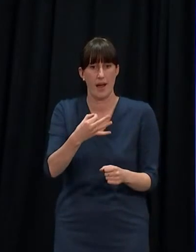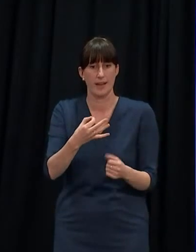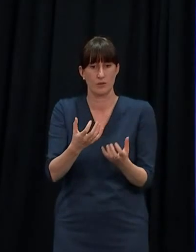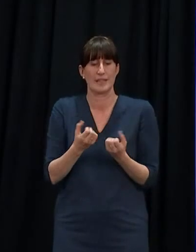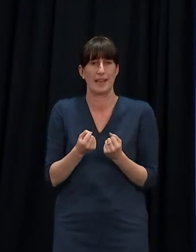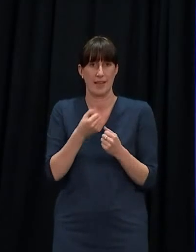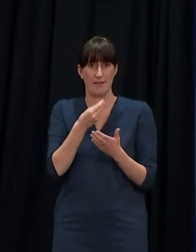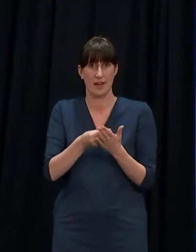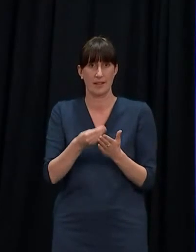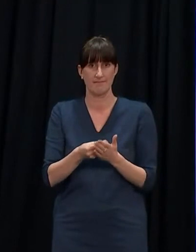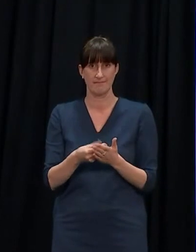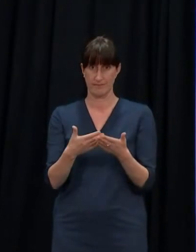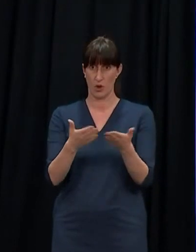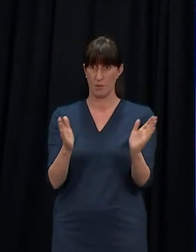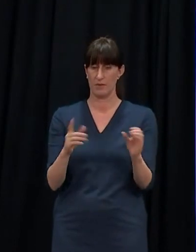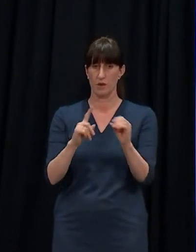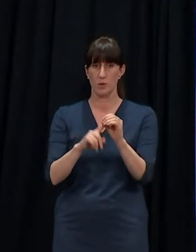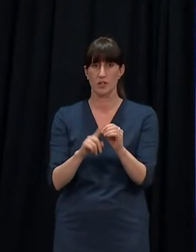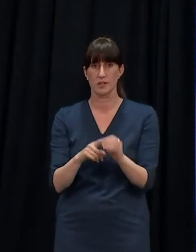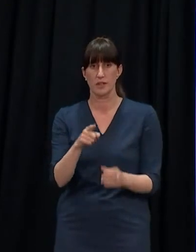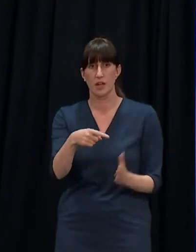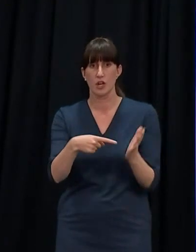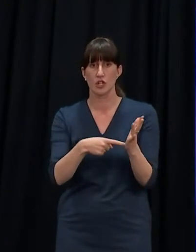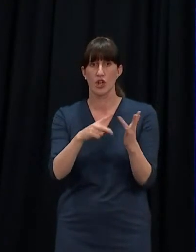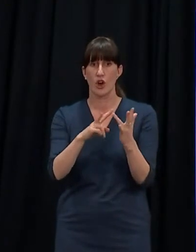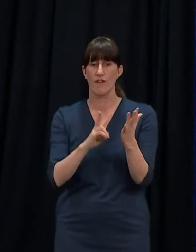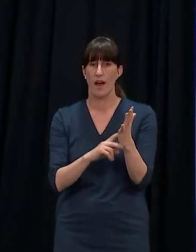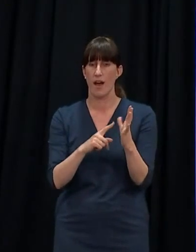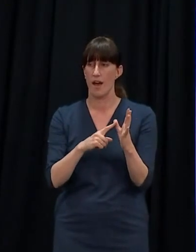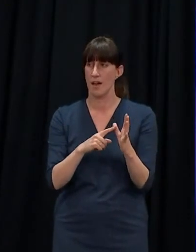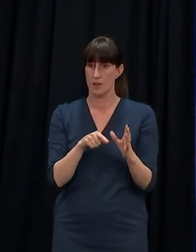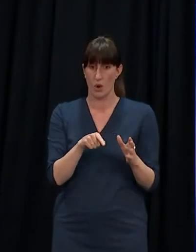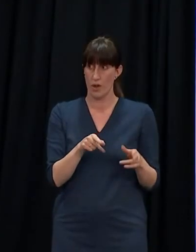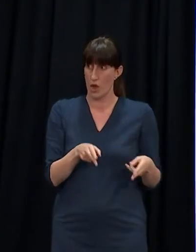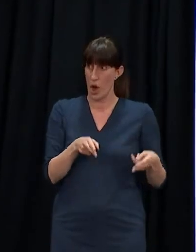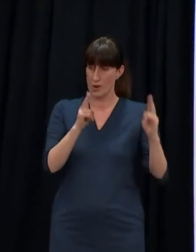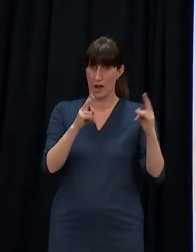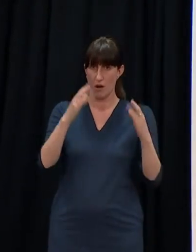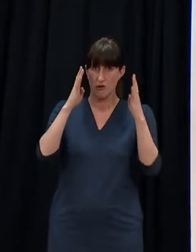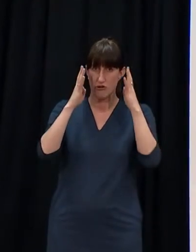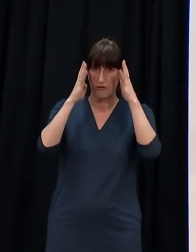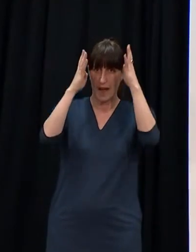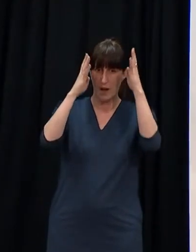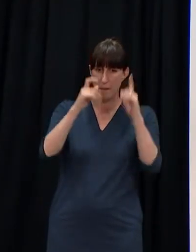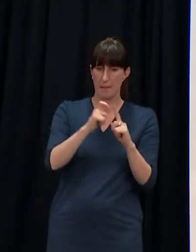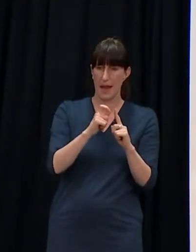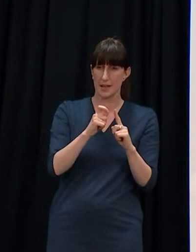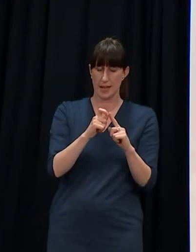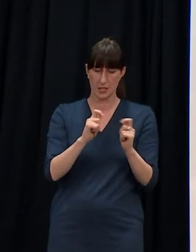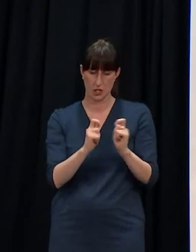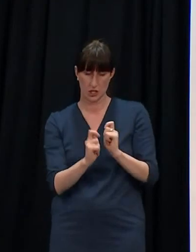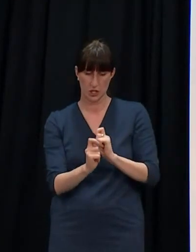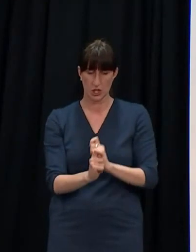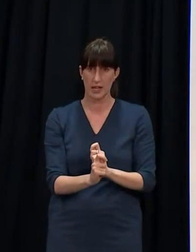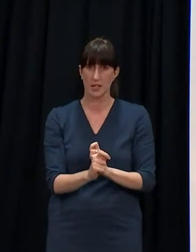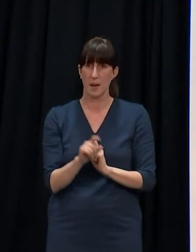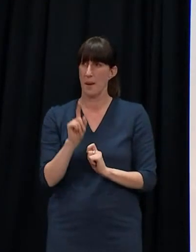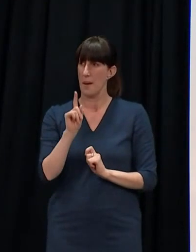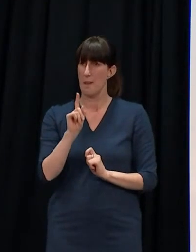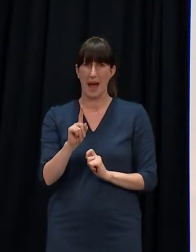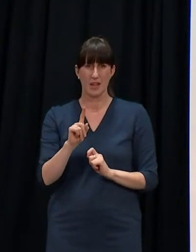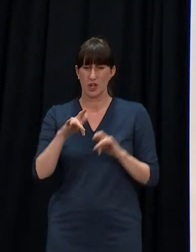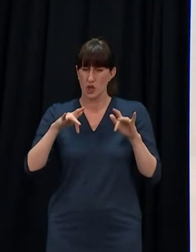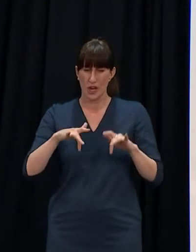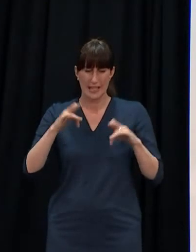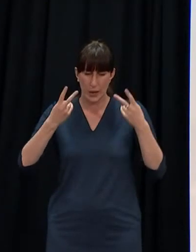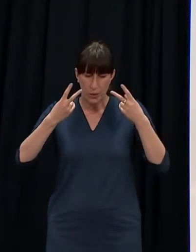for questions. Even though you've made those changes at the Crown Plaza, if you can't work out the exact chain of transmission, it means you